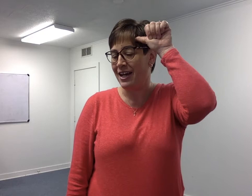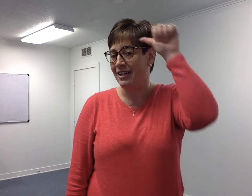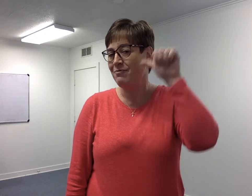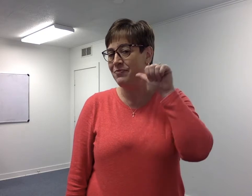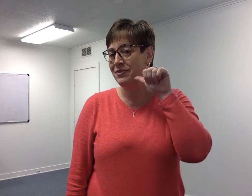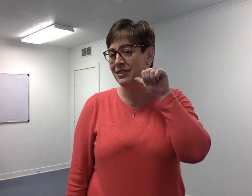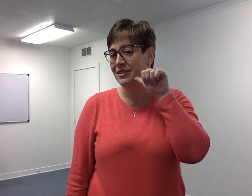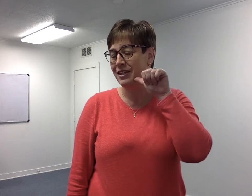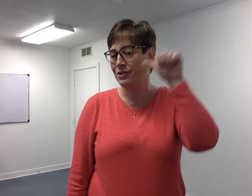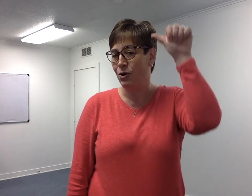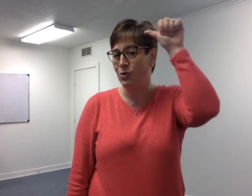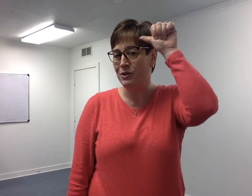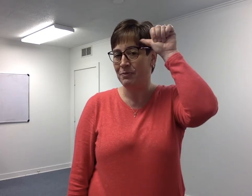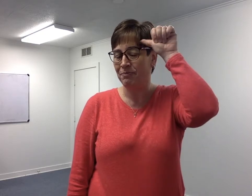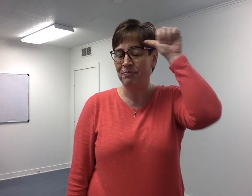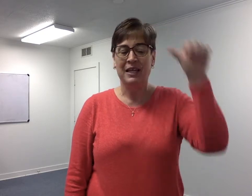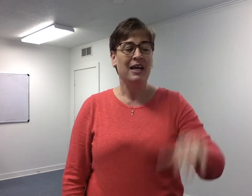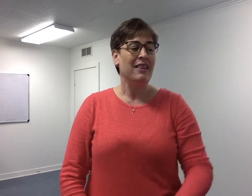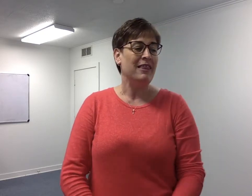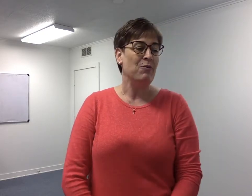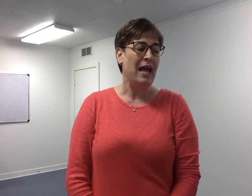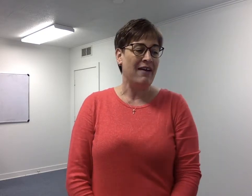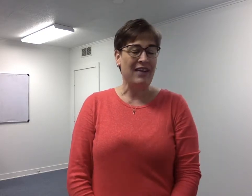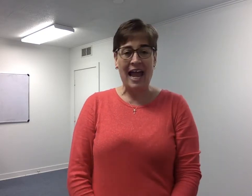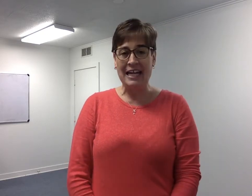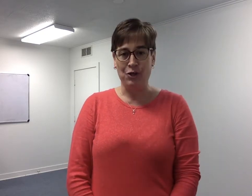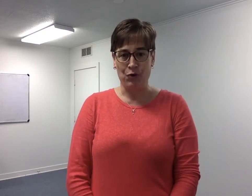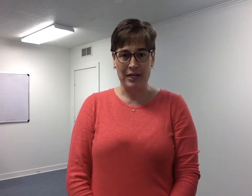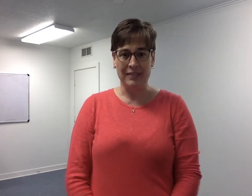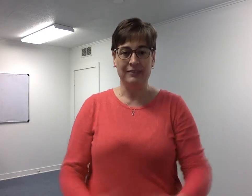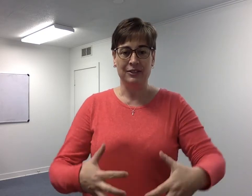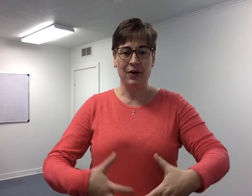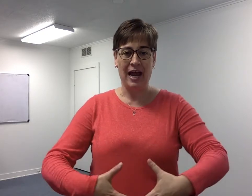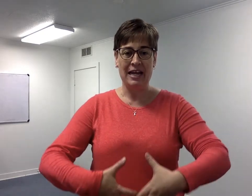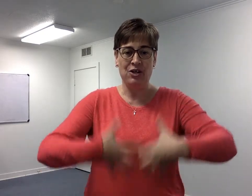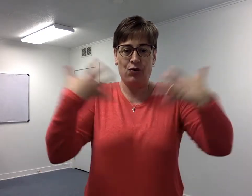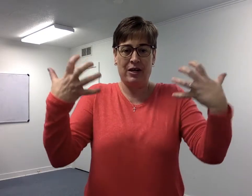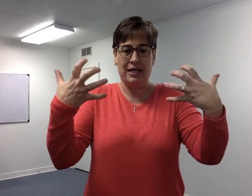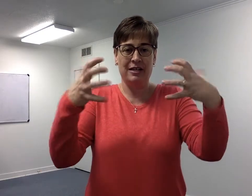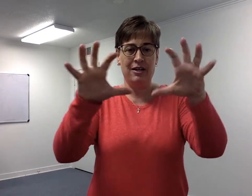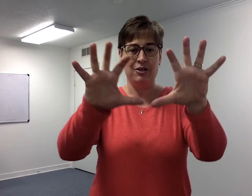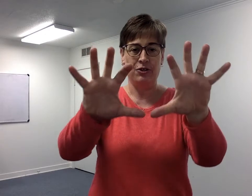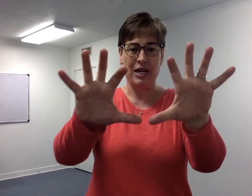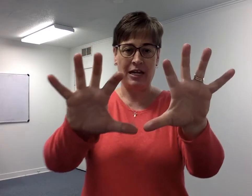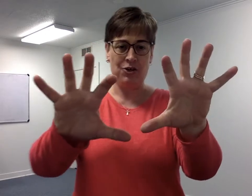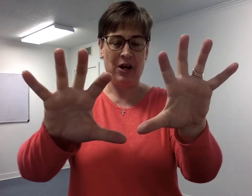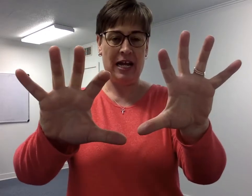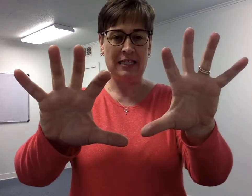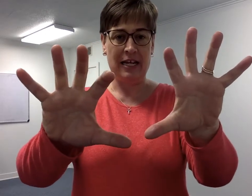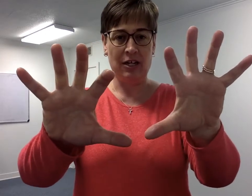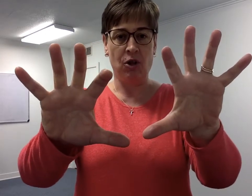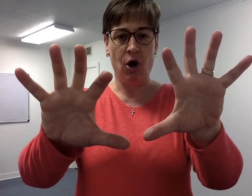head, adult. Then we have angry. So angry, you're taking your hands like